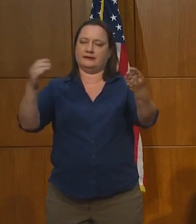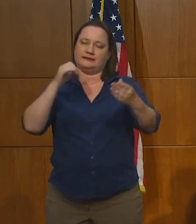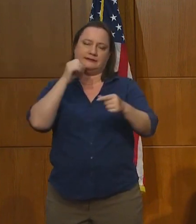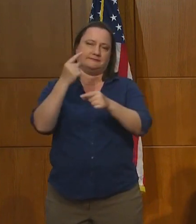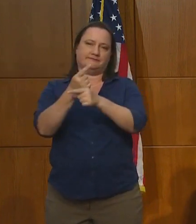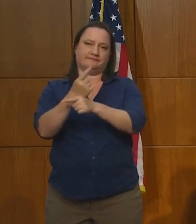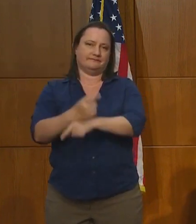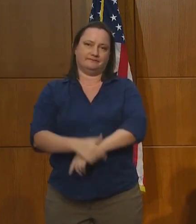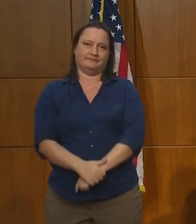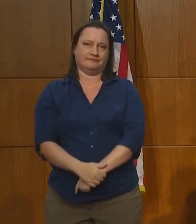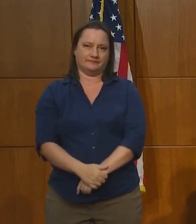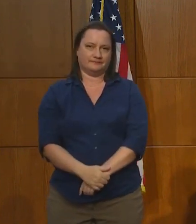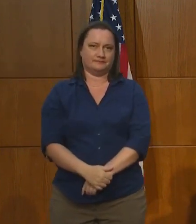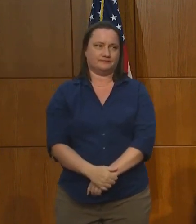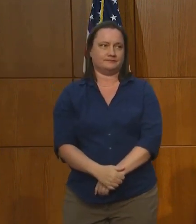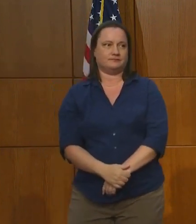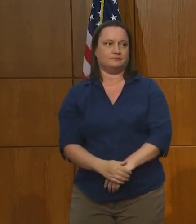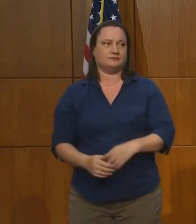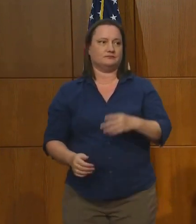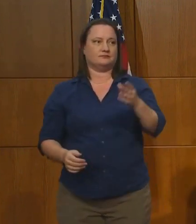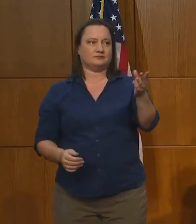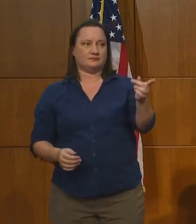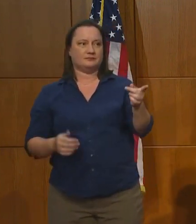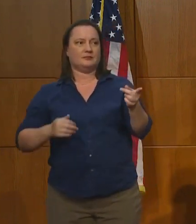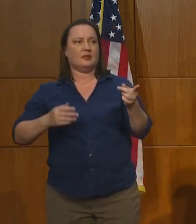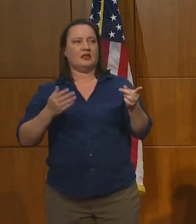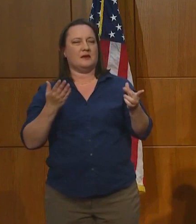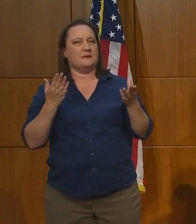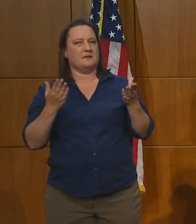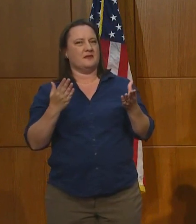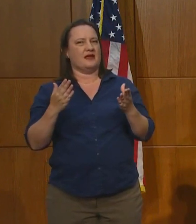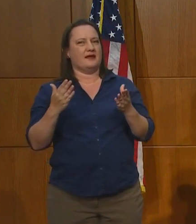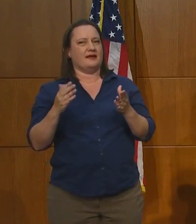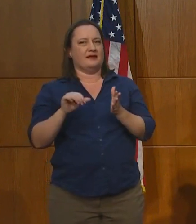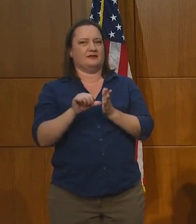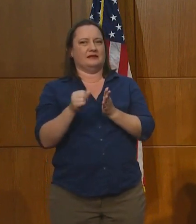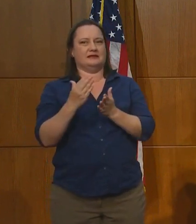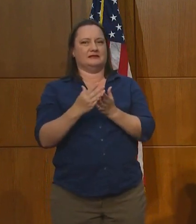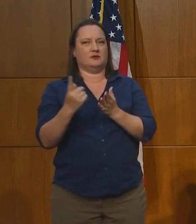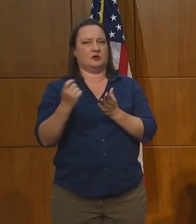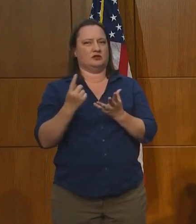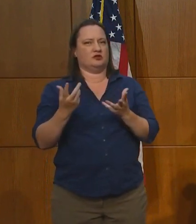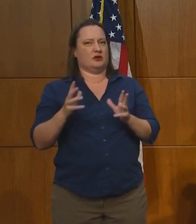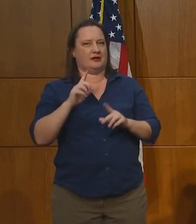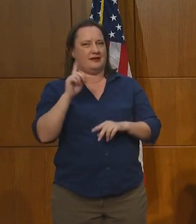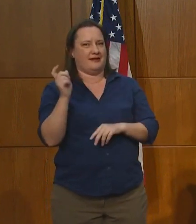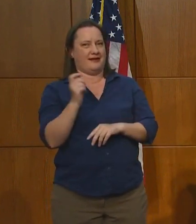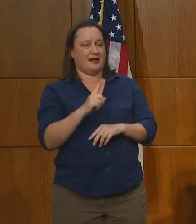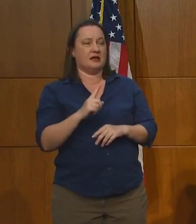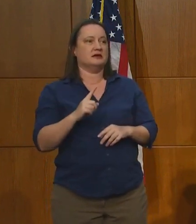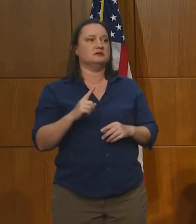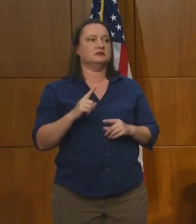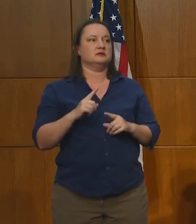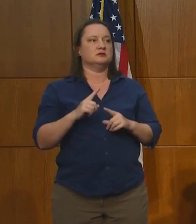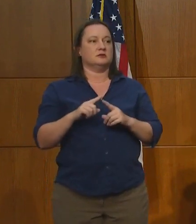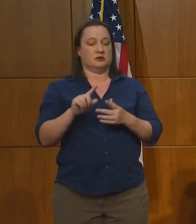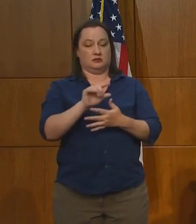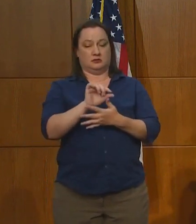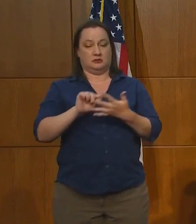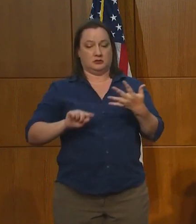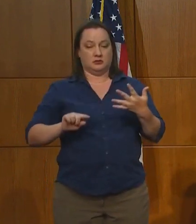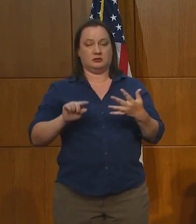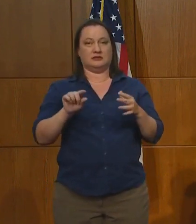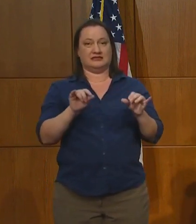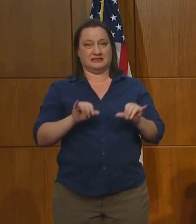We'll sort of bring together some of the other questions that have already been asked, but are you looking at the metrics in terms of the standards you used a